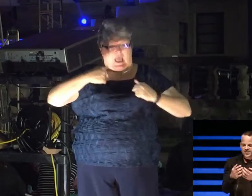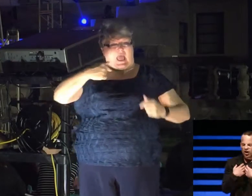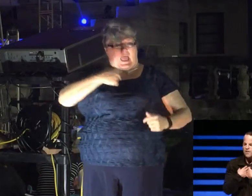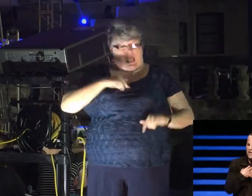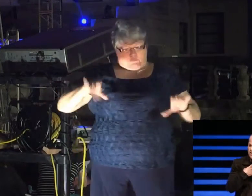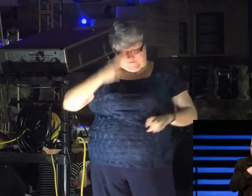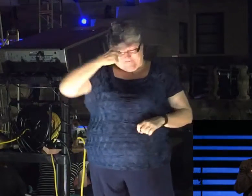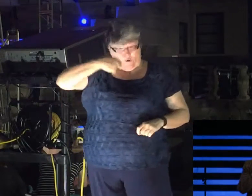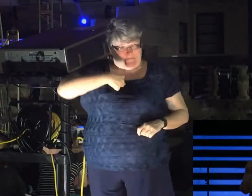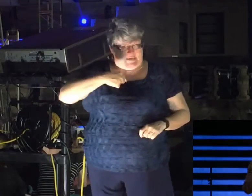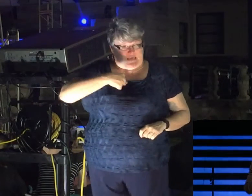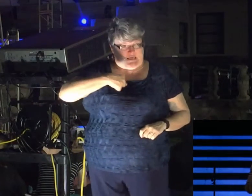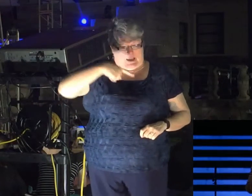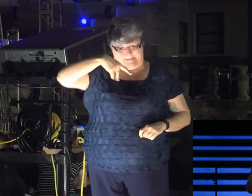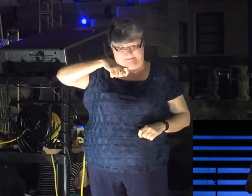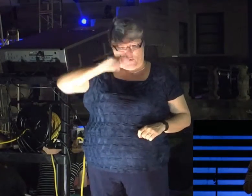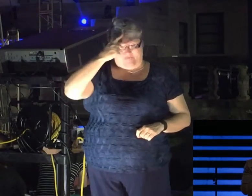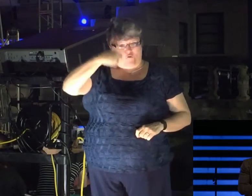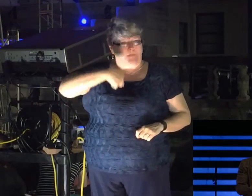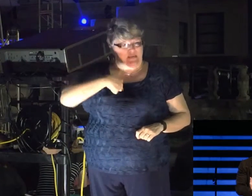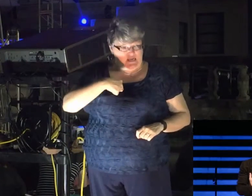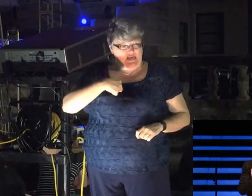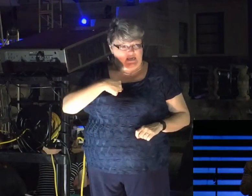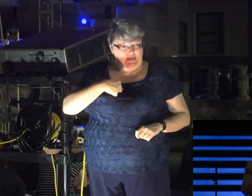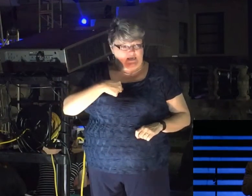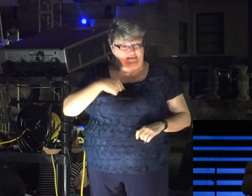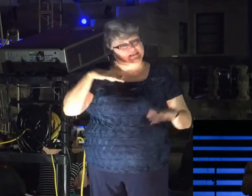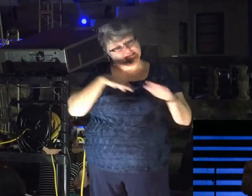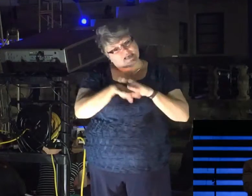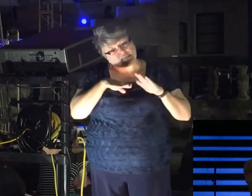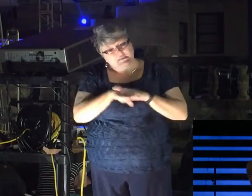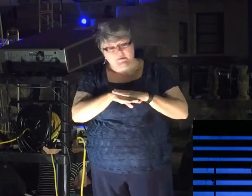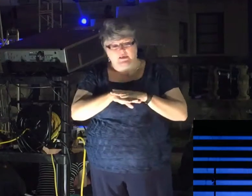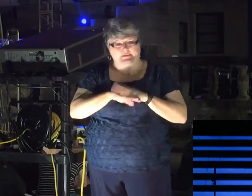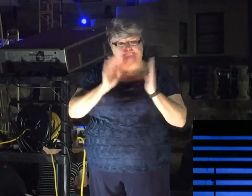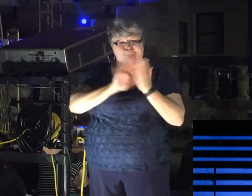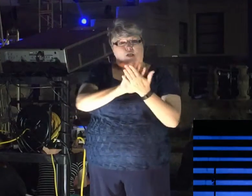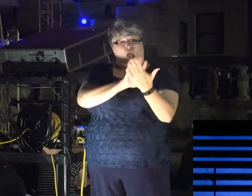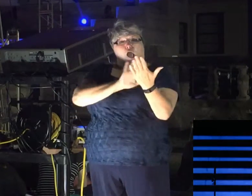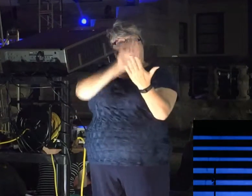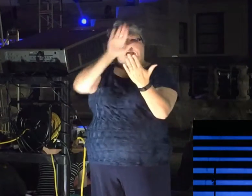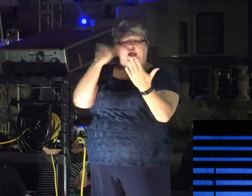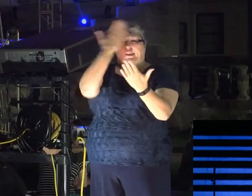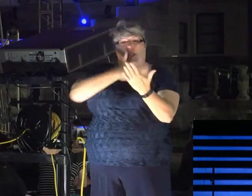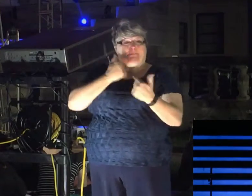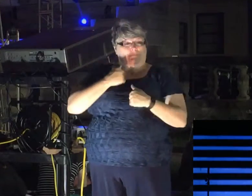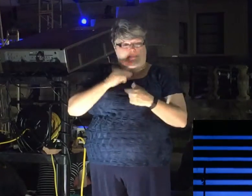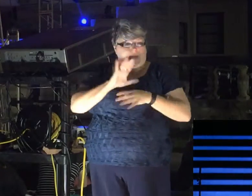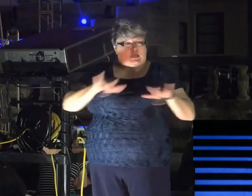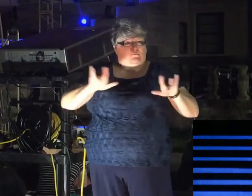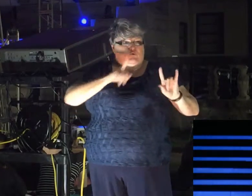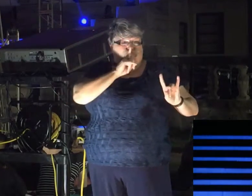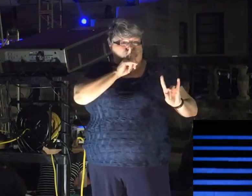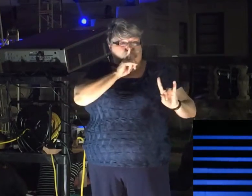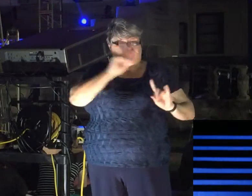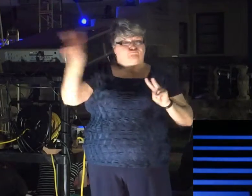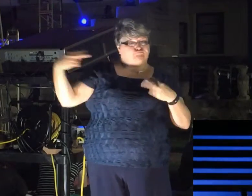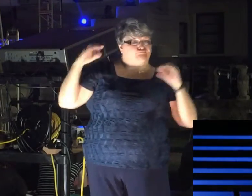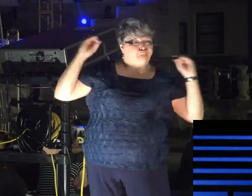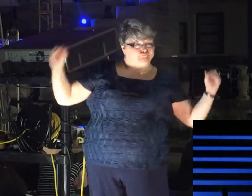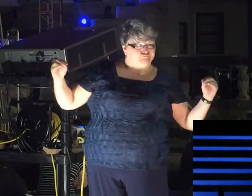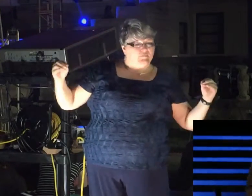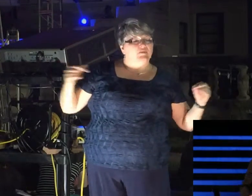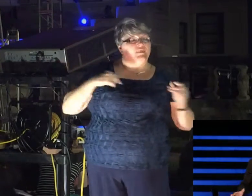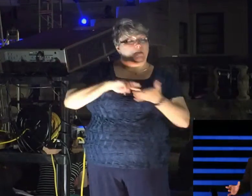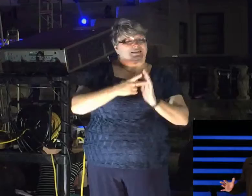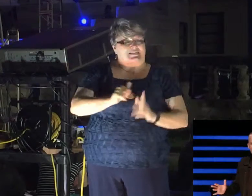act. I'm doing it for me. Pornography does that. It's accessibility and anonymity. It's just me and my computer. What